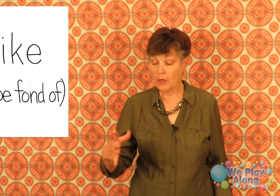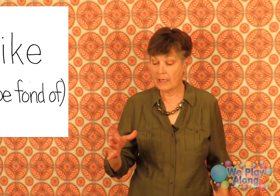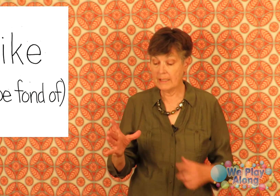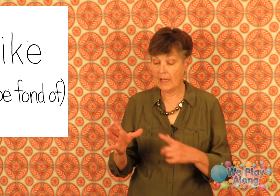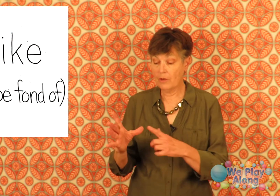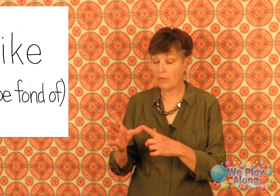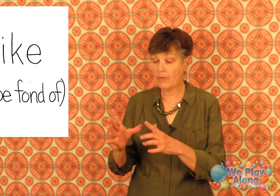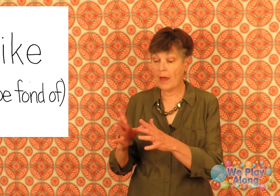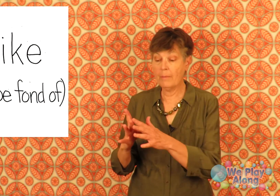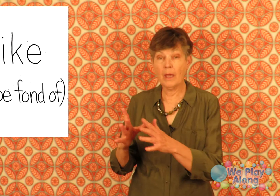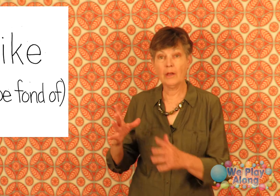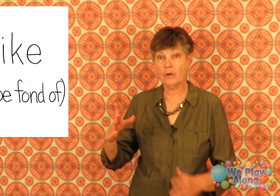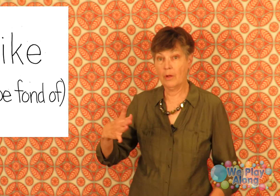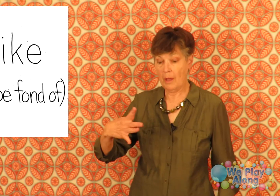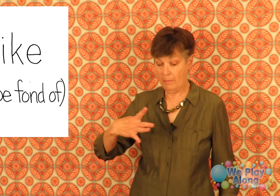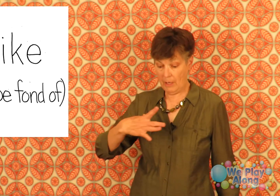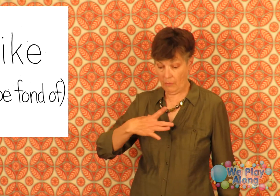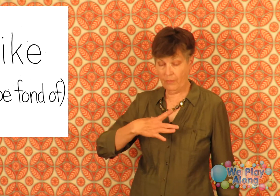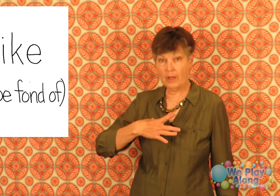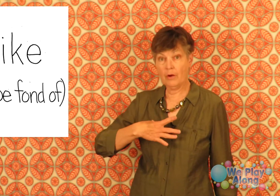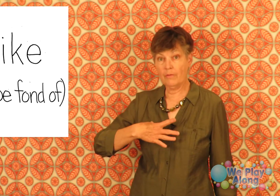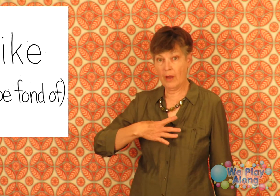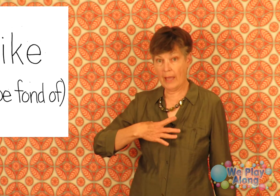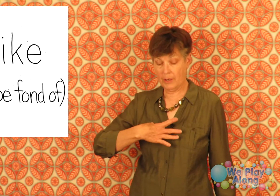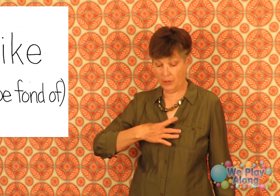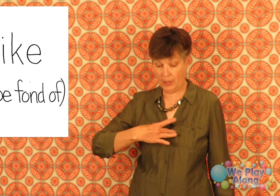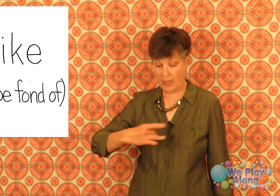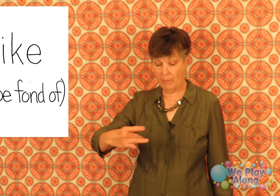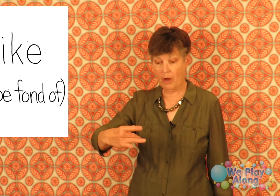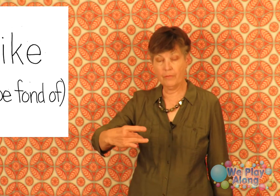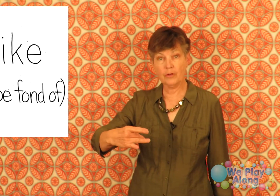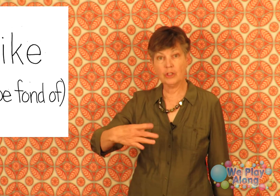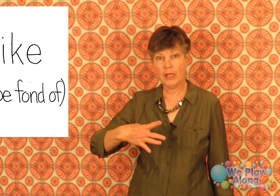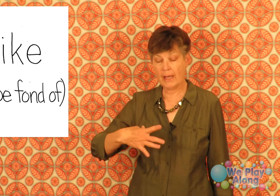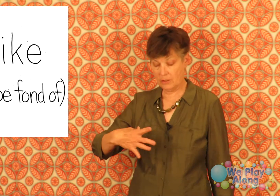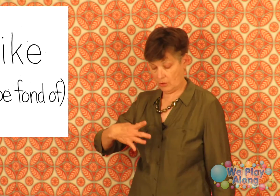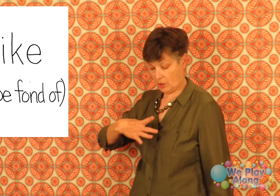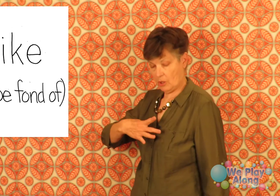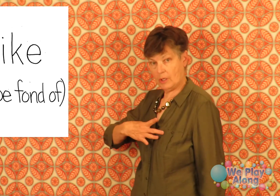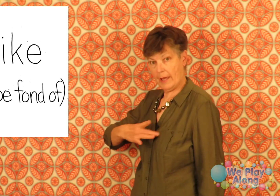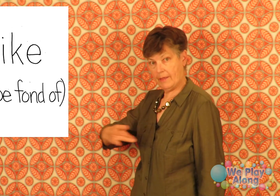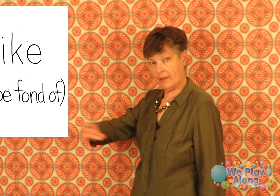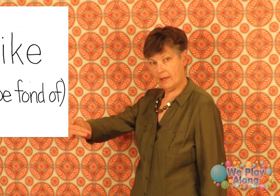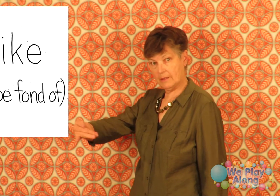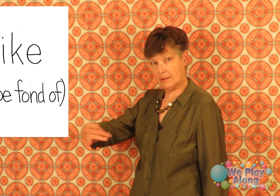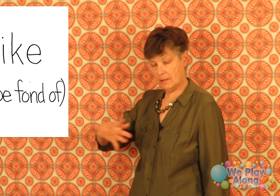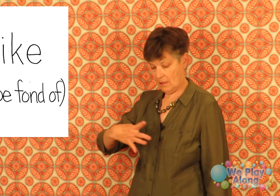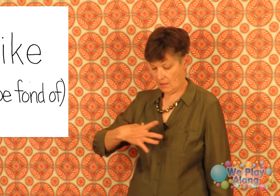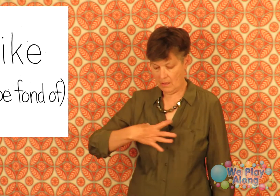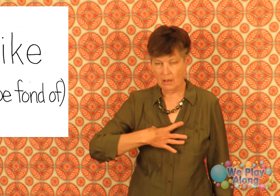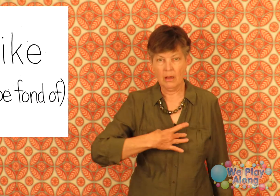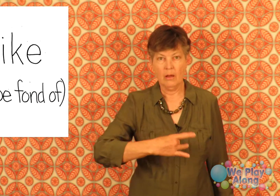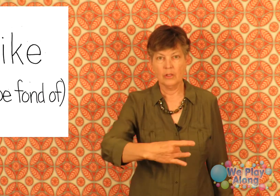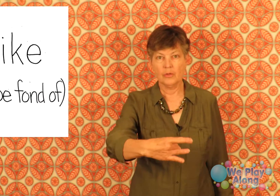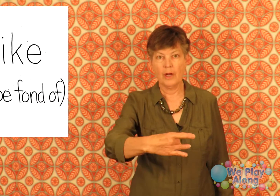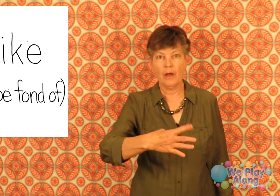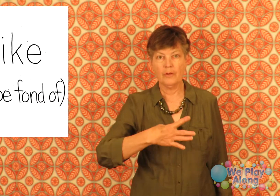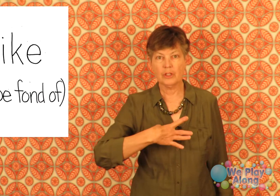going to take your thumb and your middle finger of your hand and you're going to come off your chest. So it's going to look like this, straight off your chest